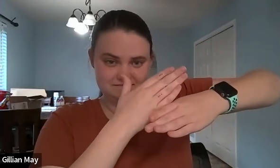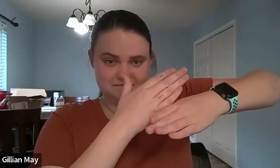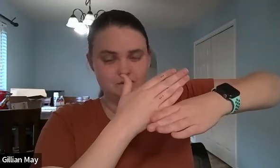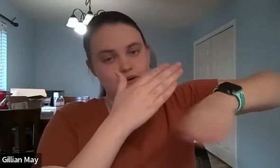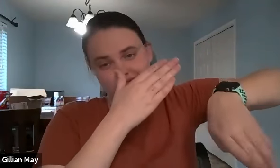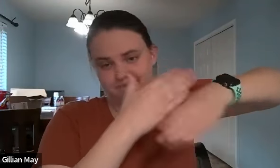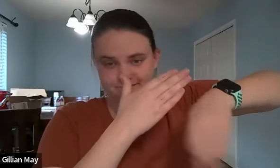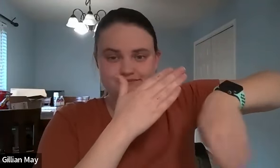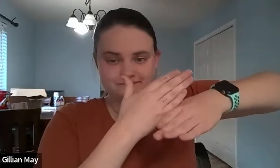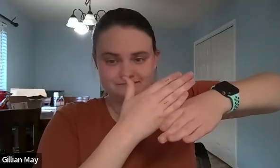Or,